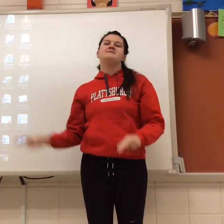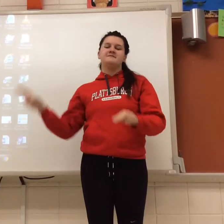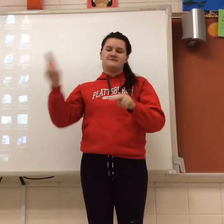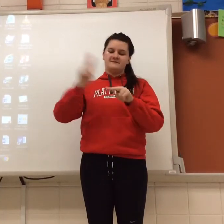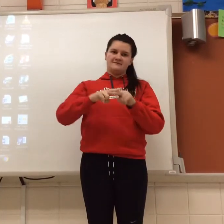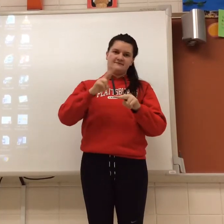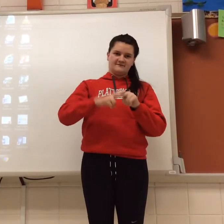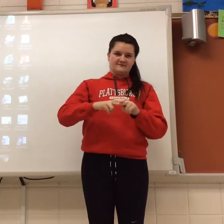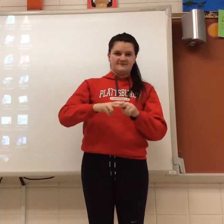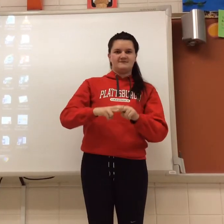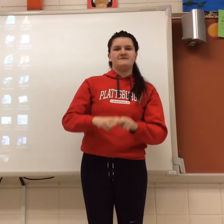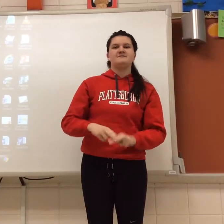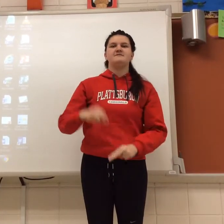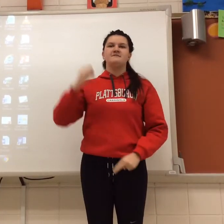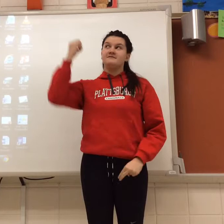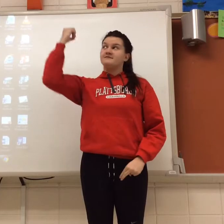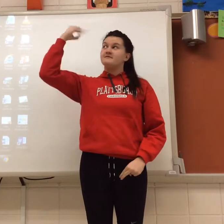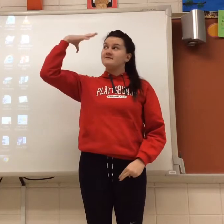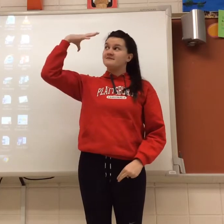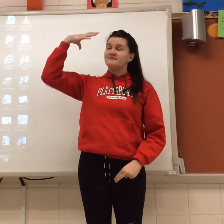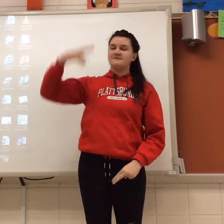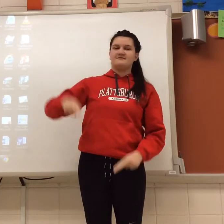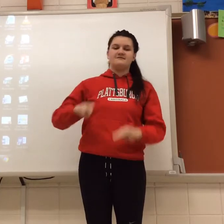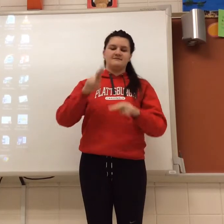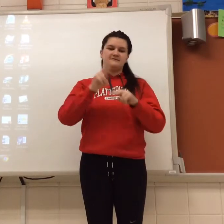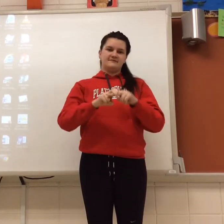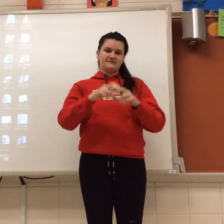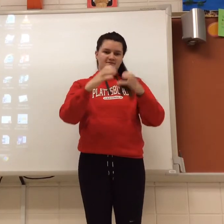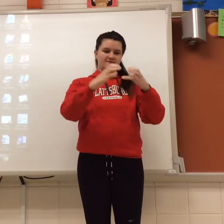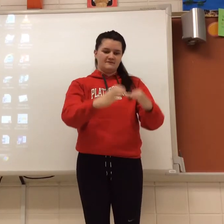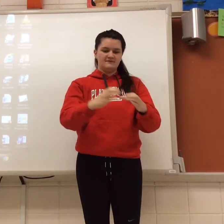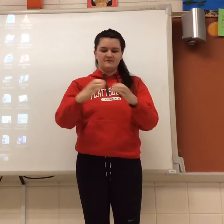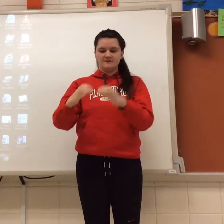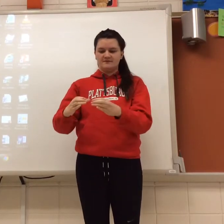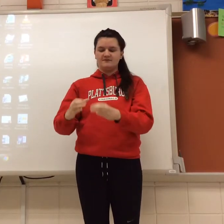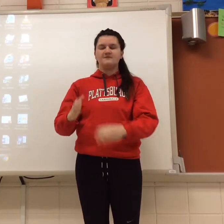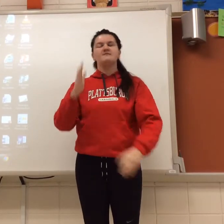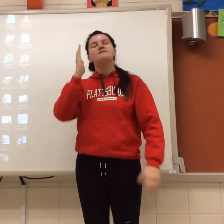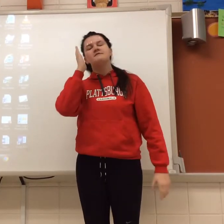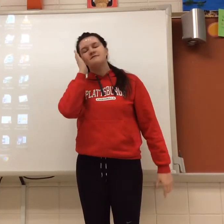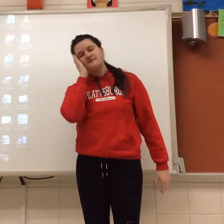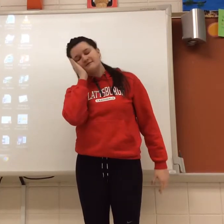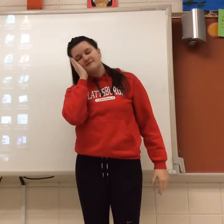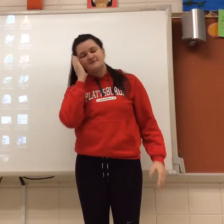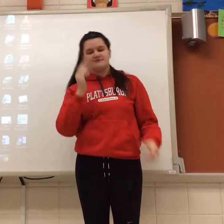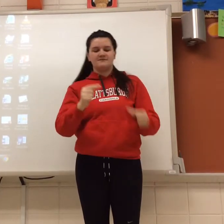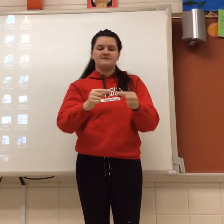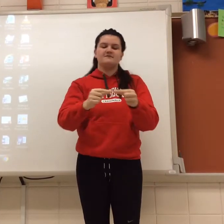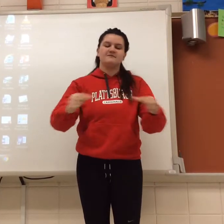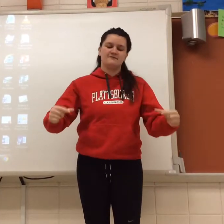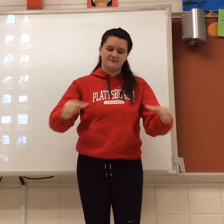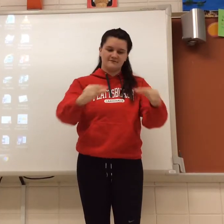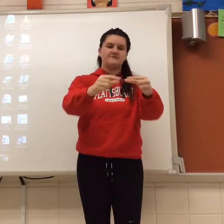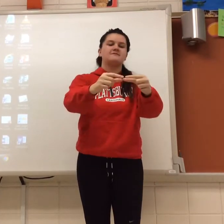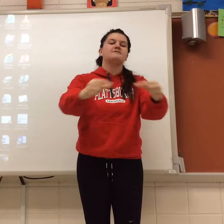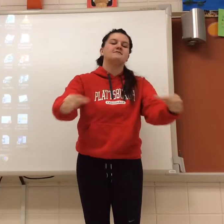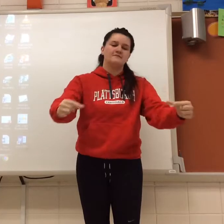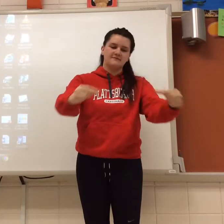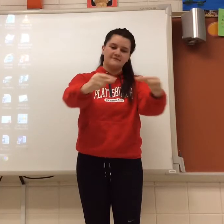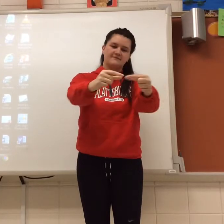Tables and chairs and lamps and sofas and rows of beds.